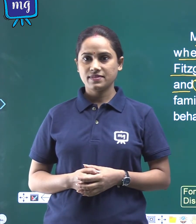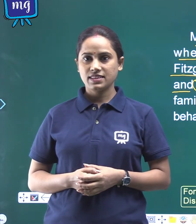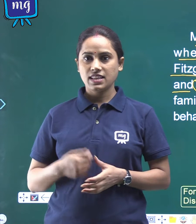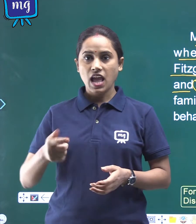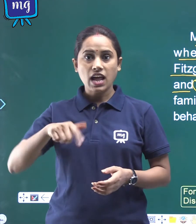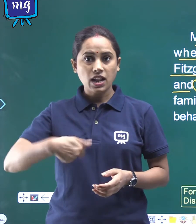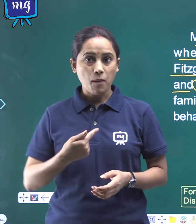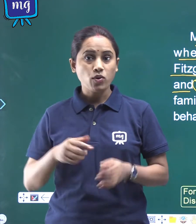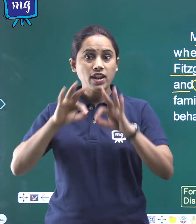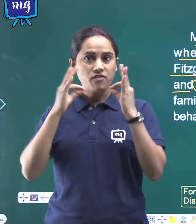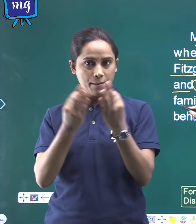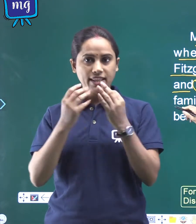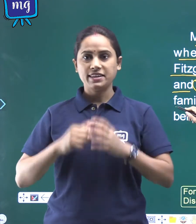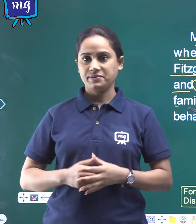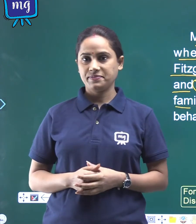about her family